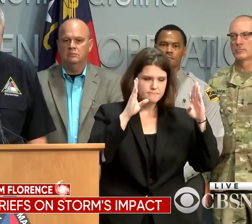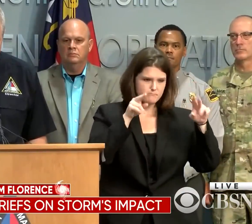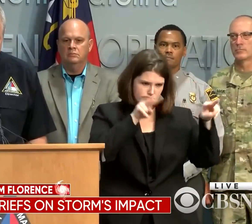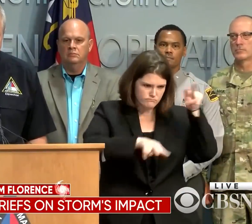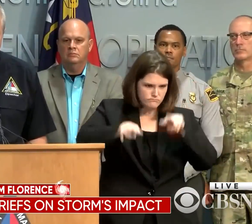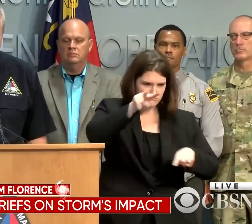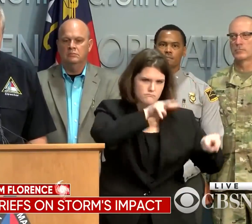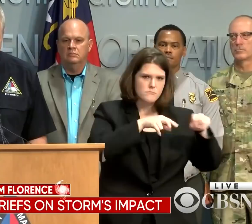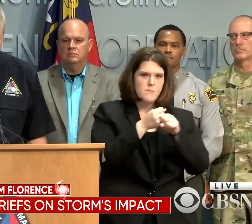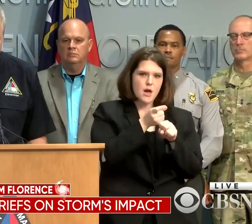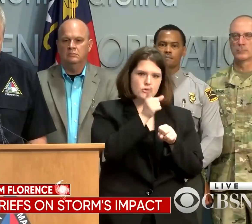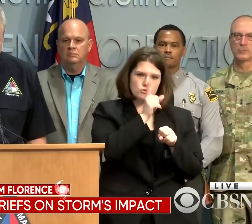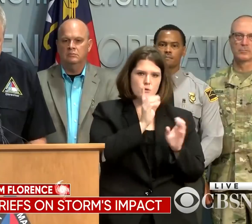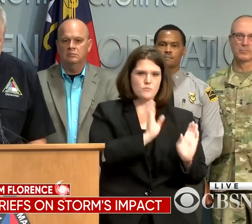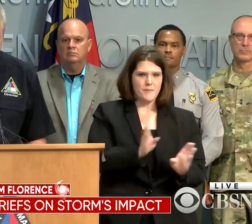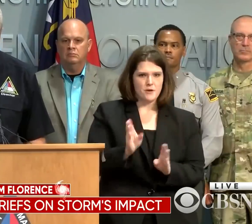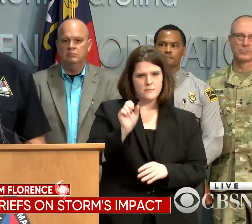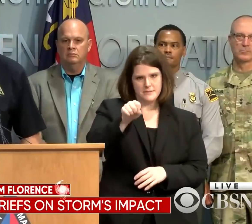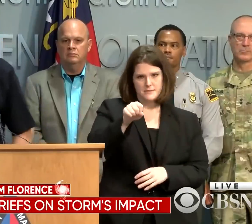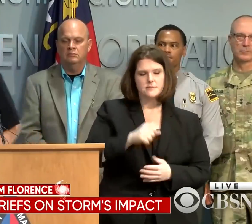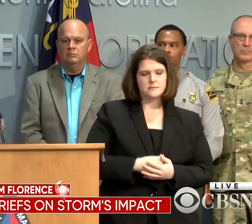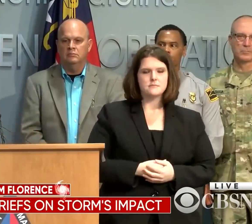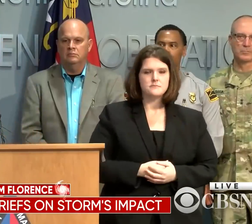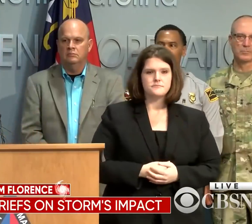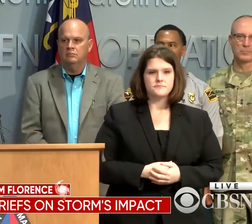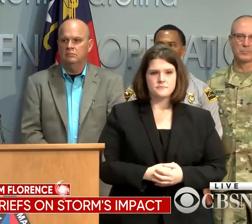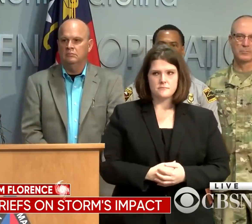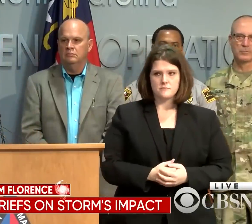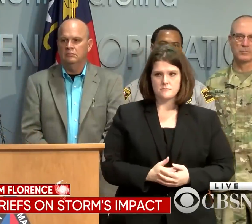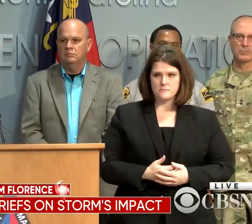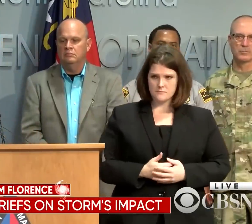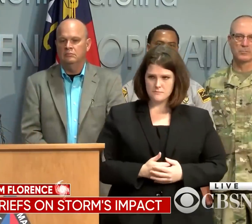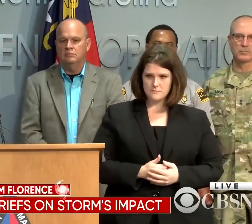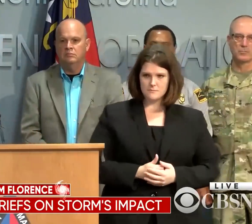everything they can to make sure that they're prepared.